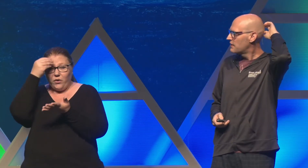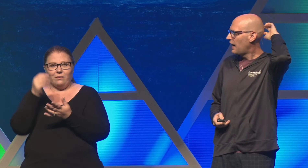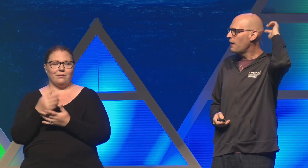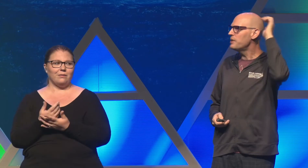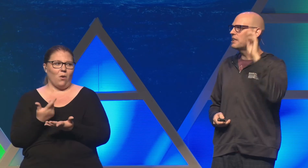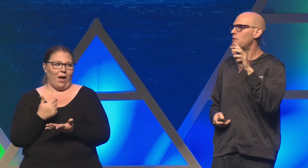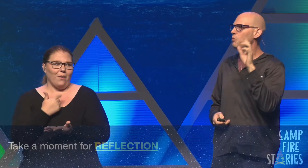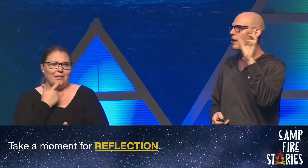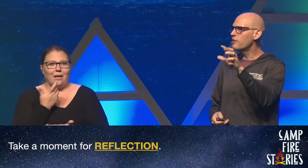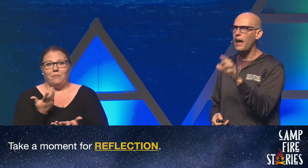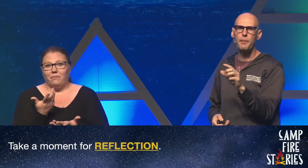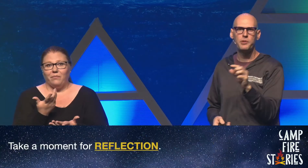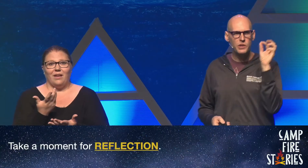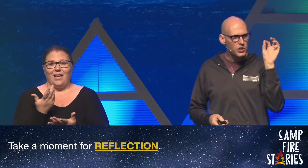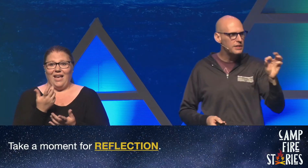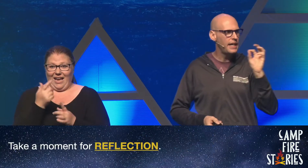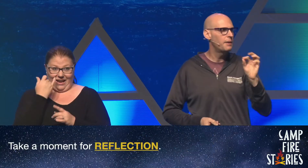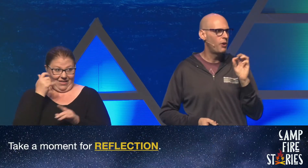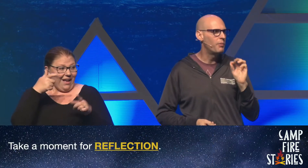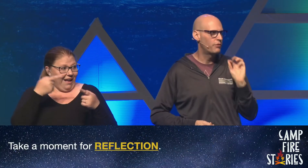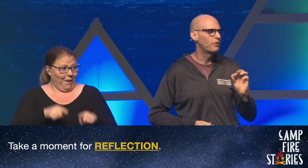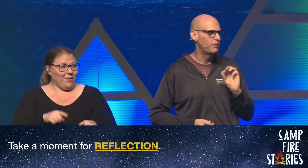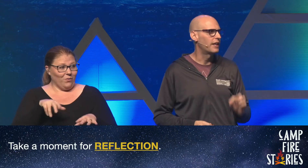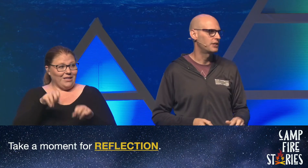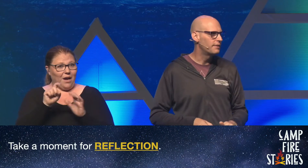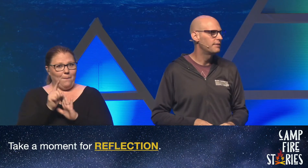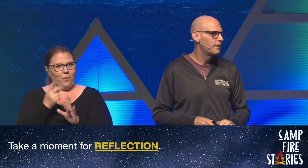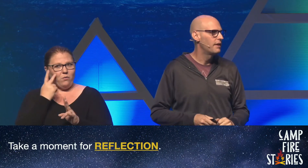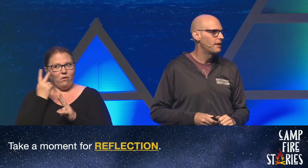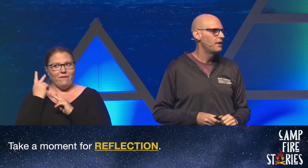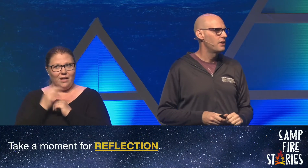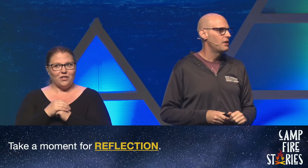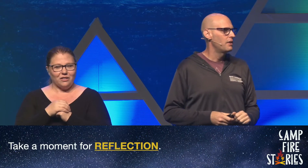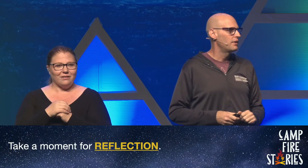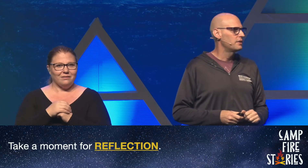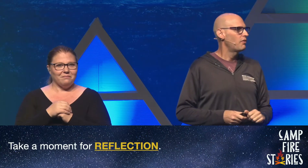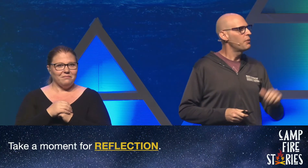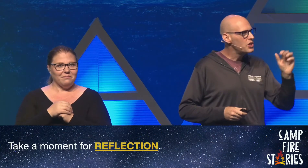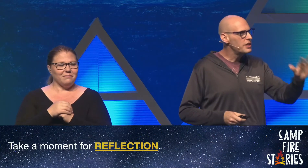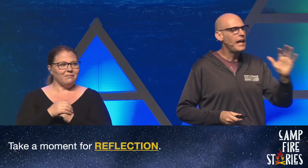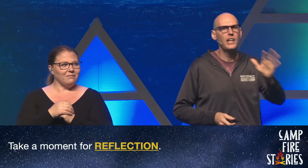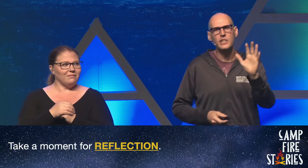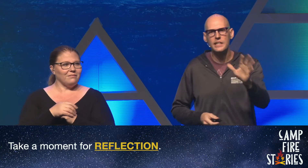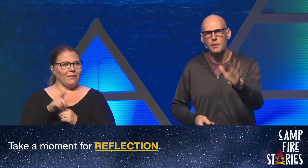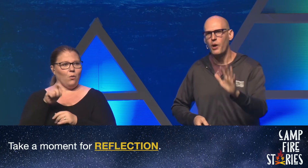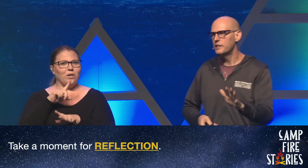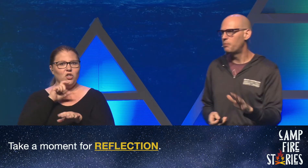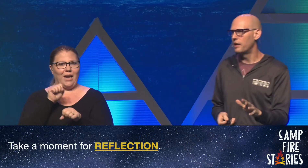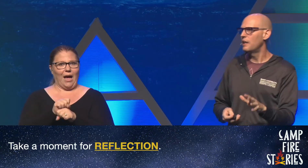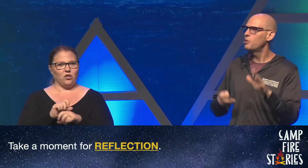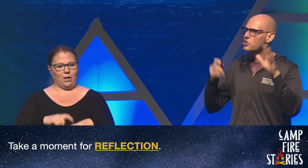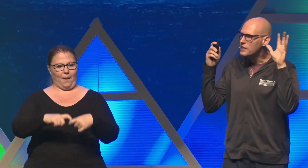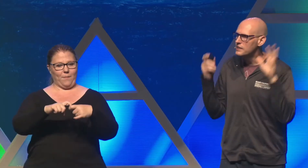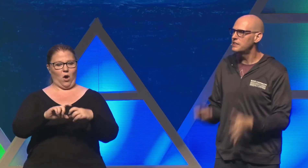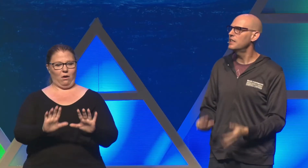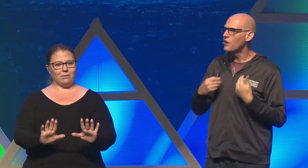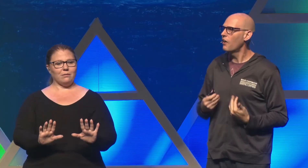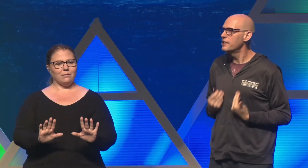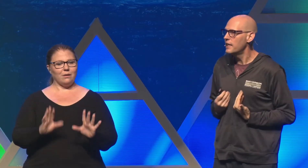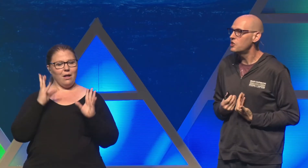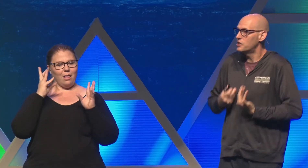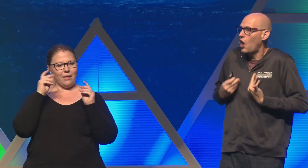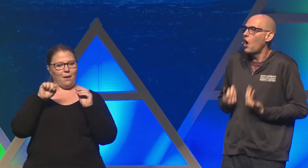I would say whenever that happens, we should take a moment for reflection. right? We should actually hit the pause button and we should